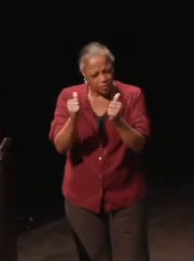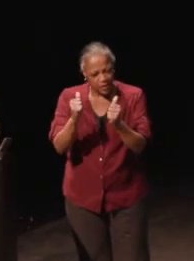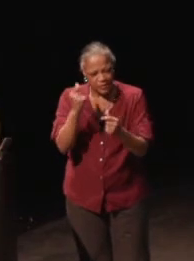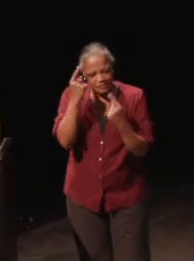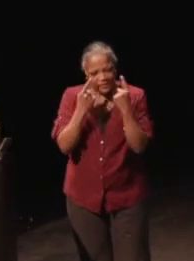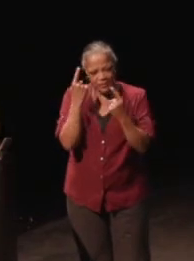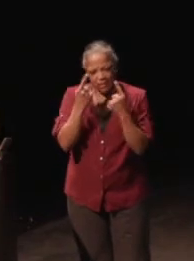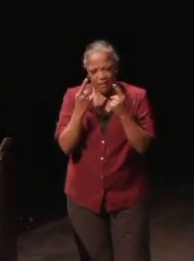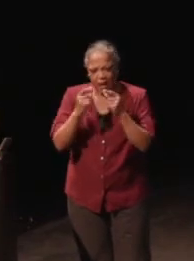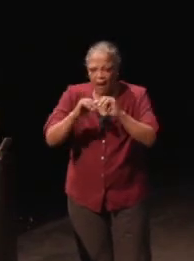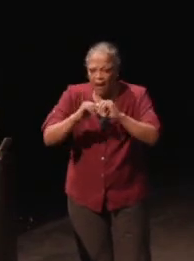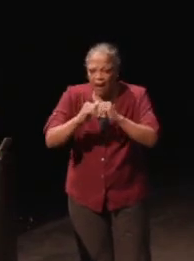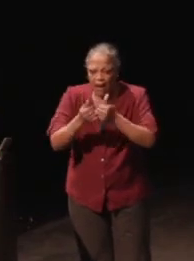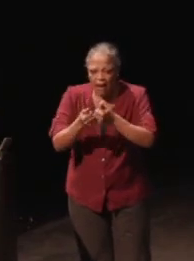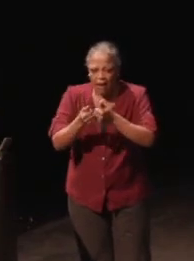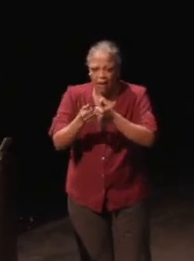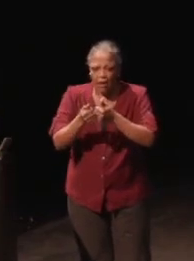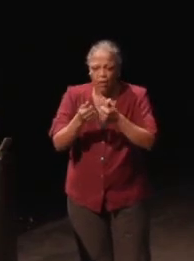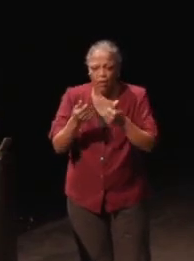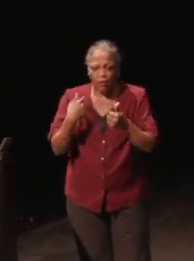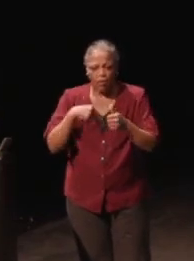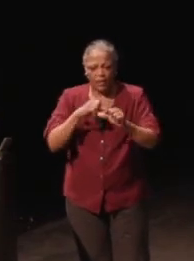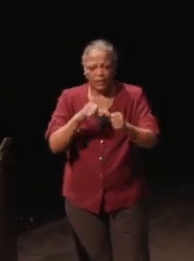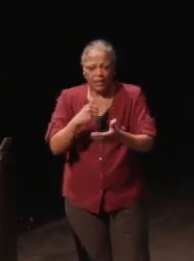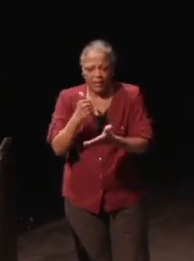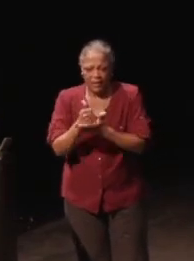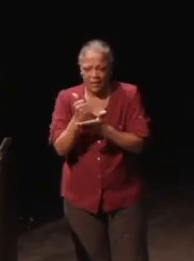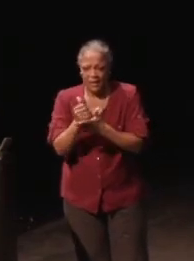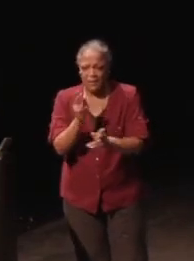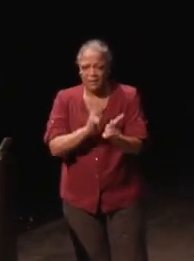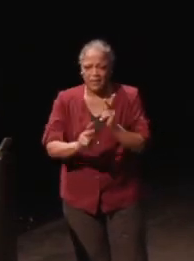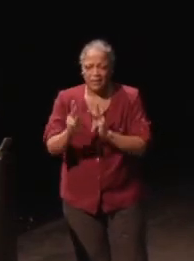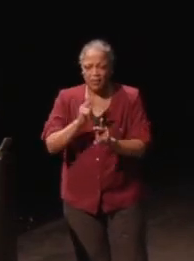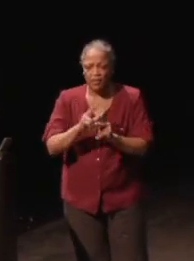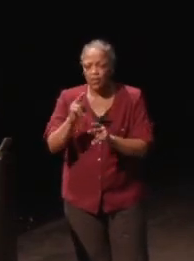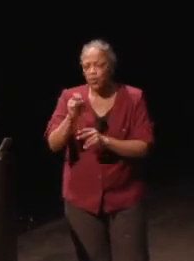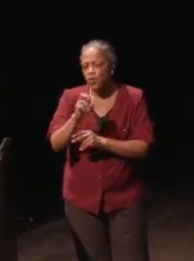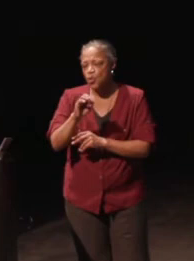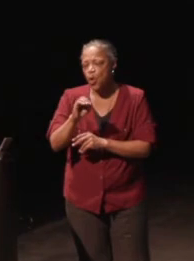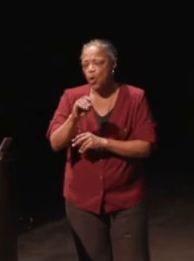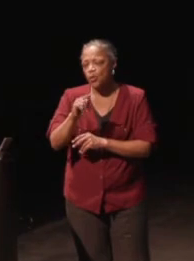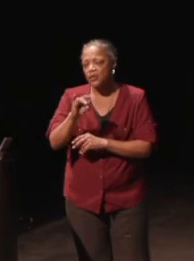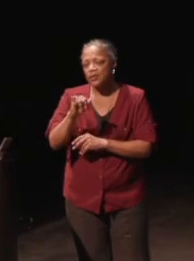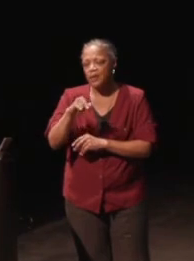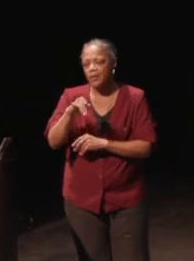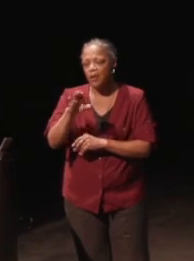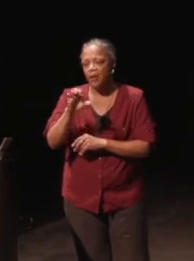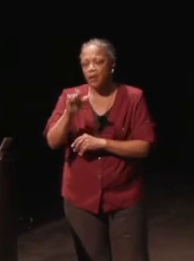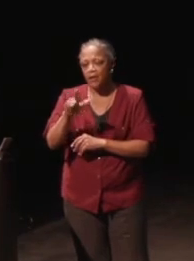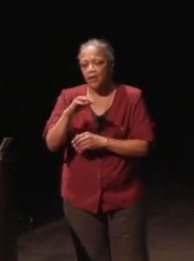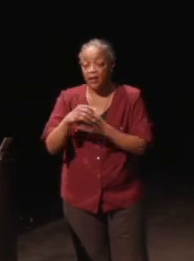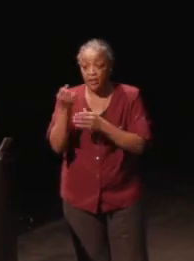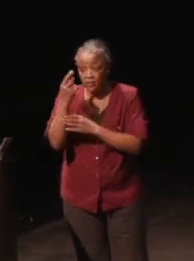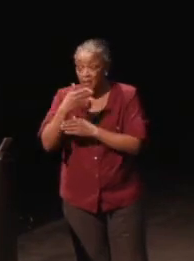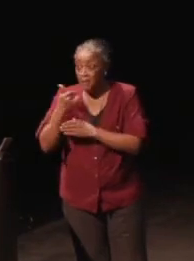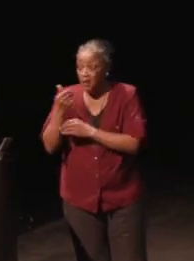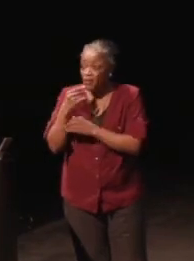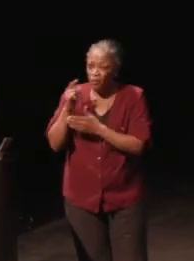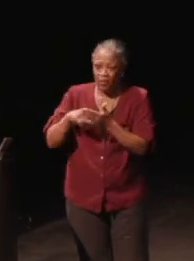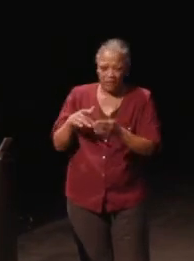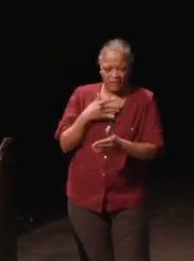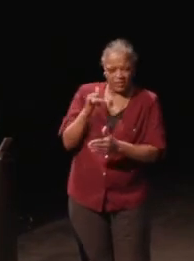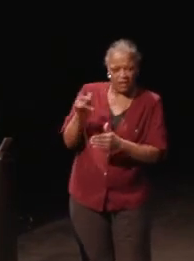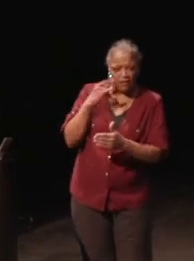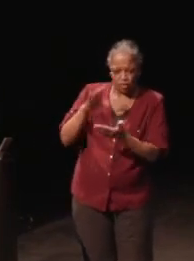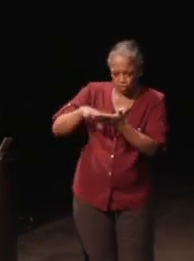about is how can we help people who are neurotypical understand better what it is like for